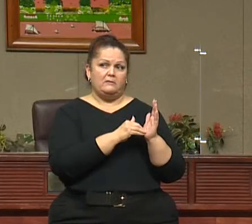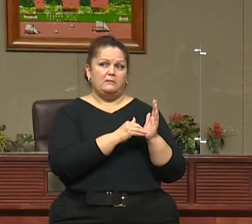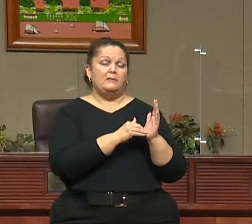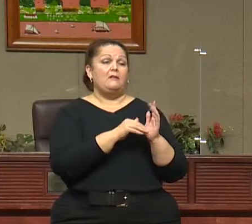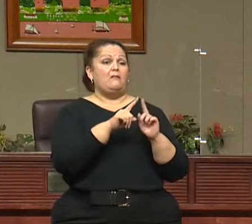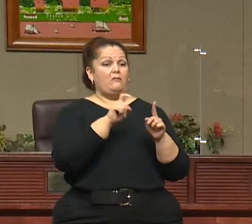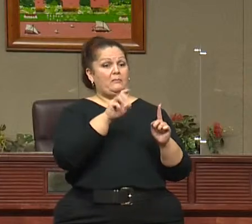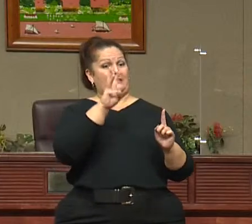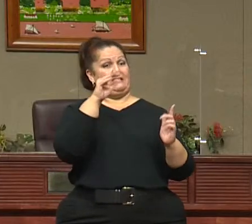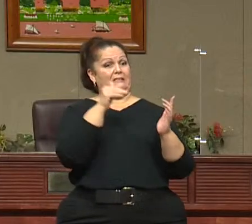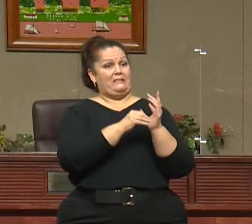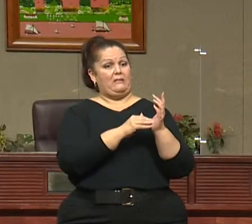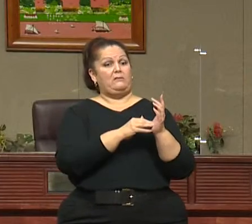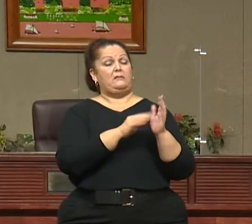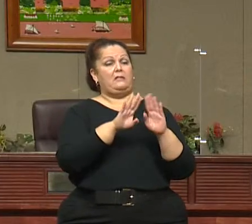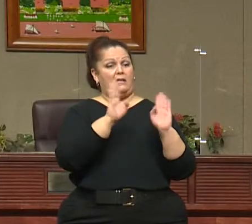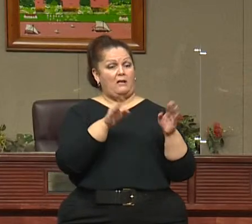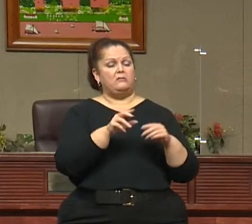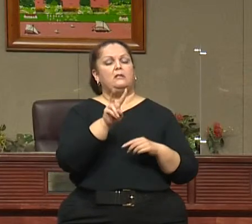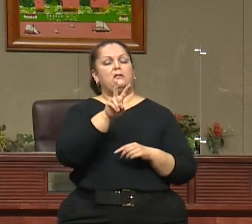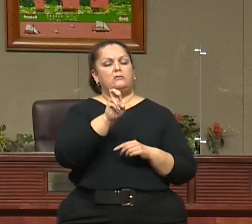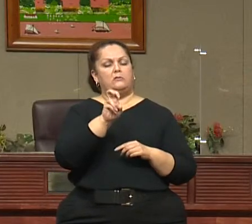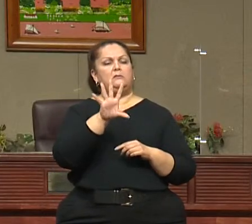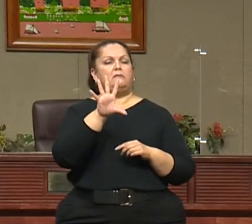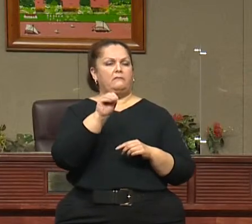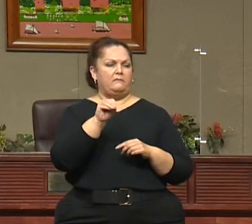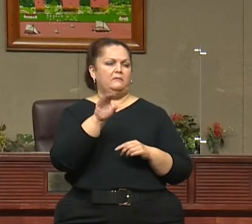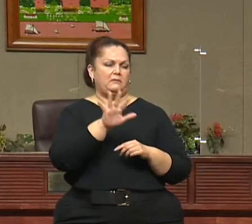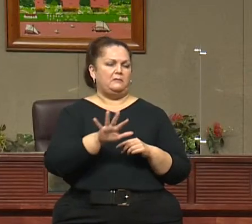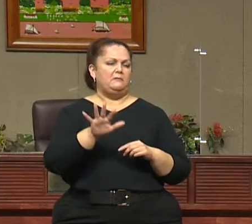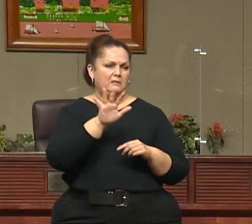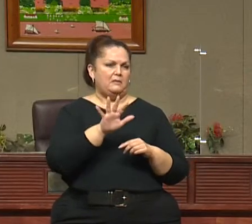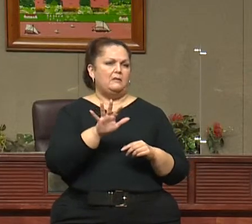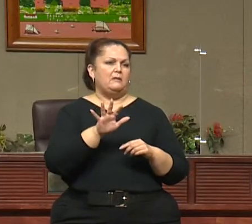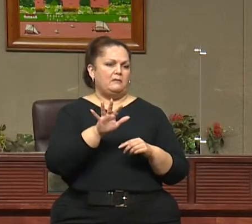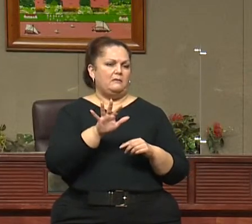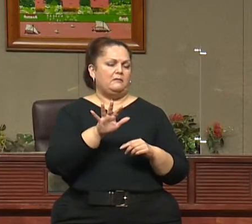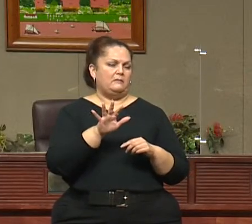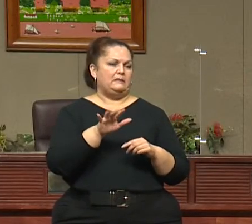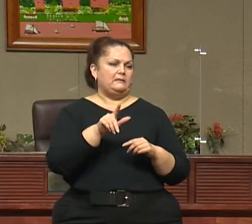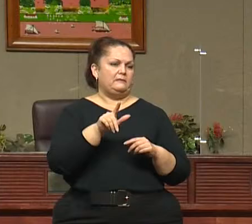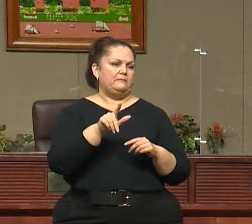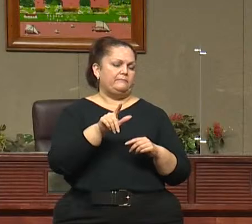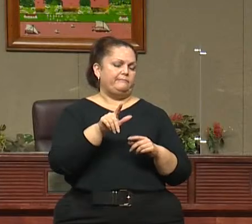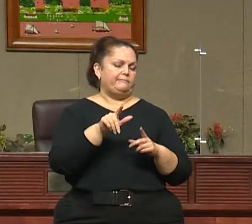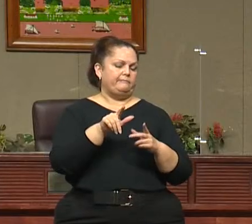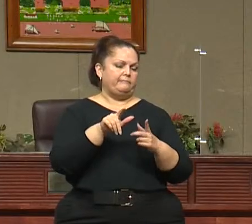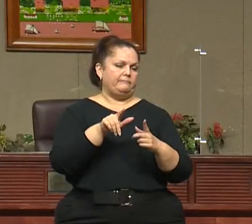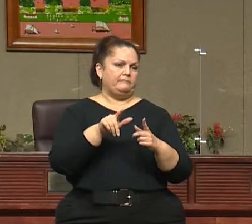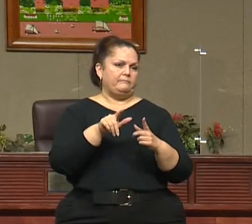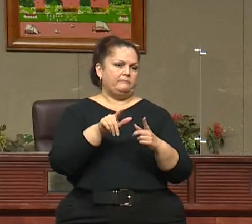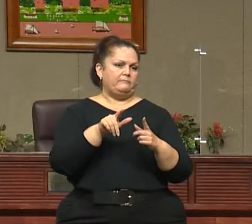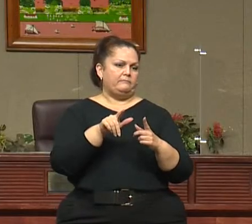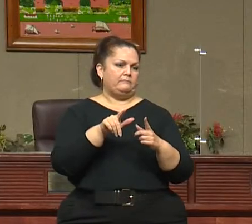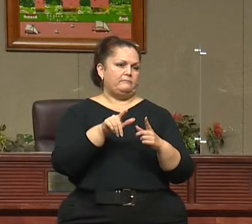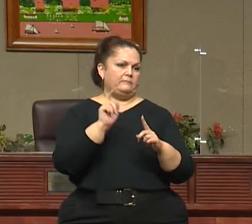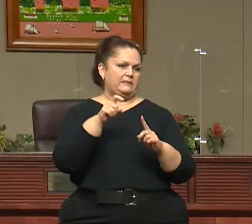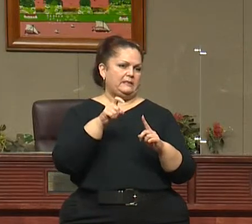that 6,000, yes, 250, they reached the maximum